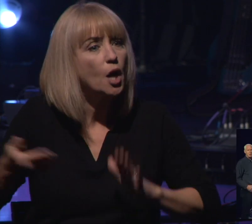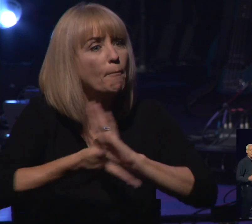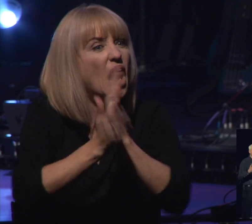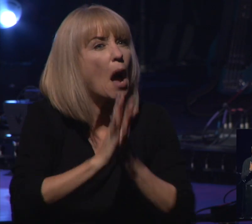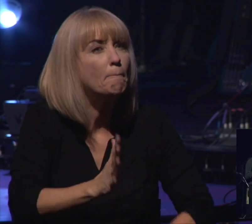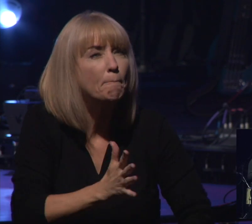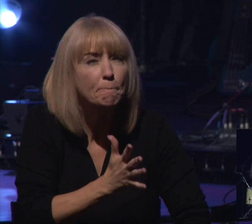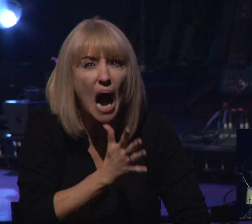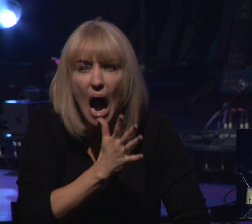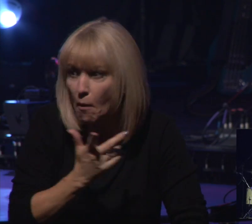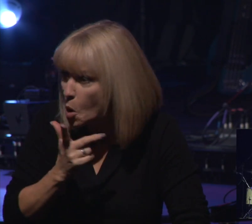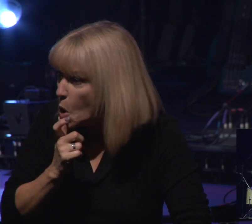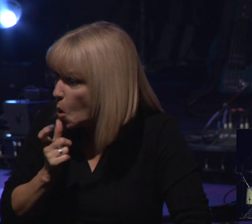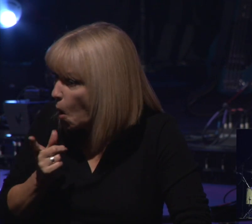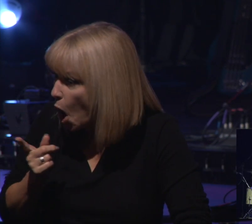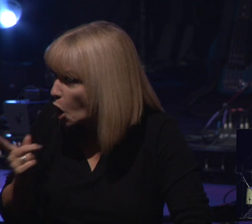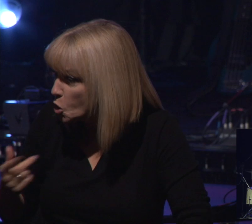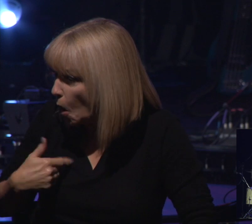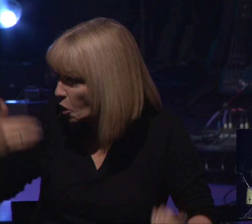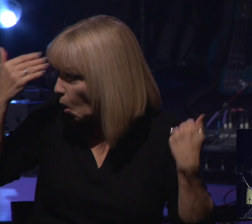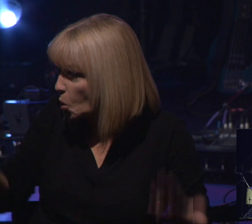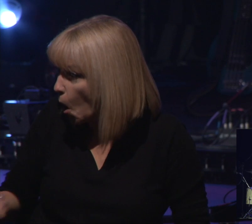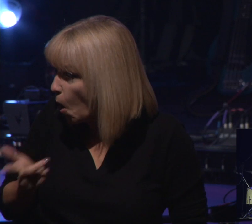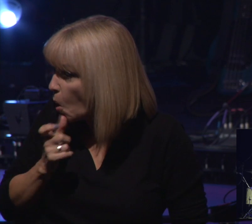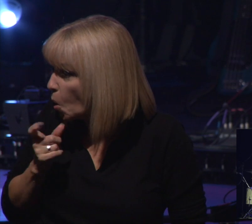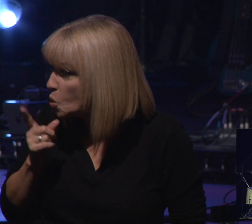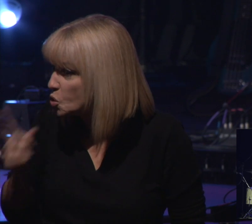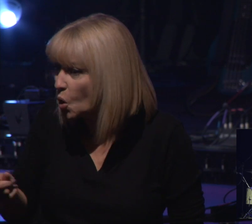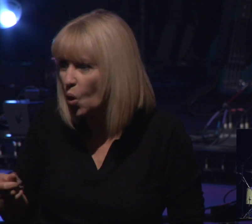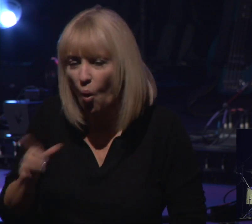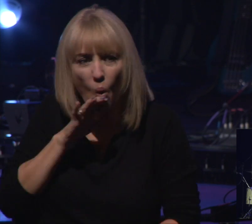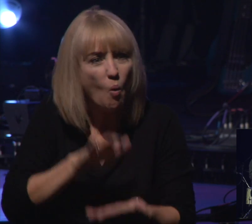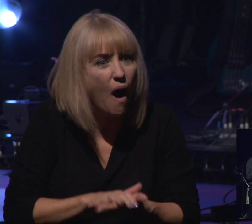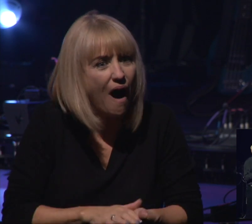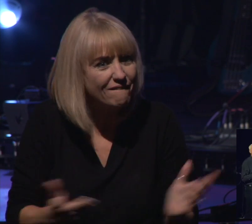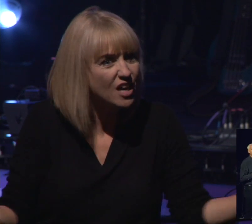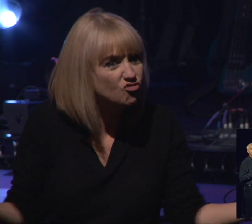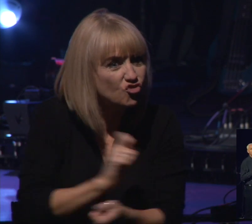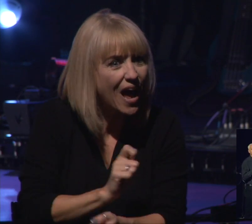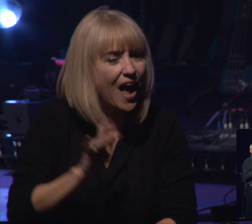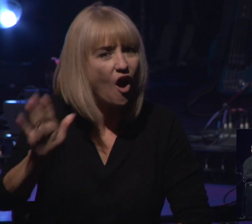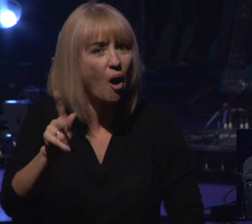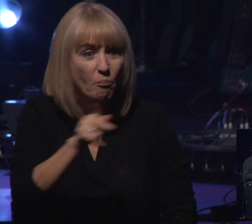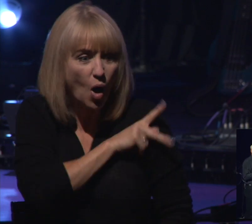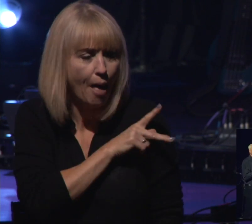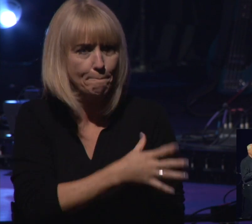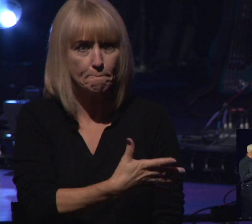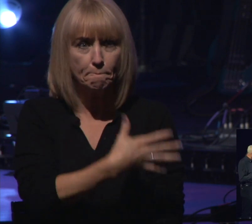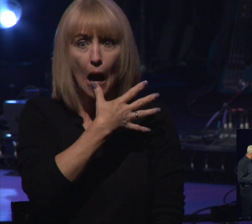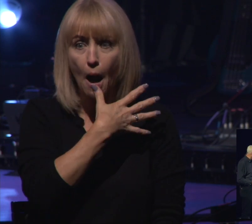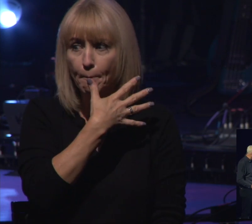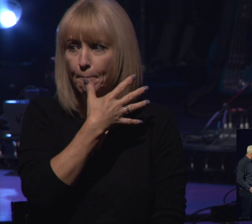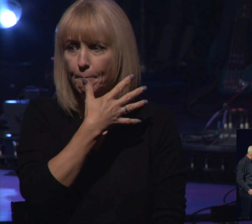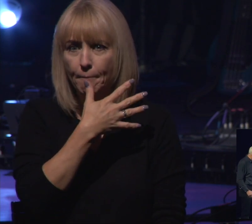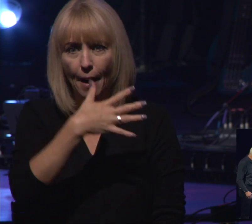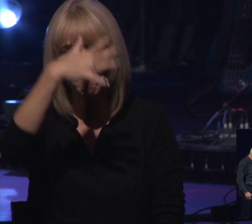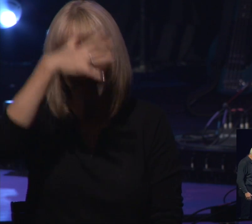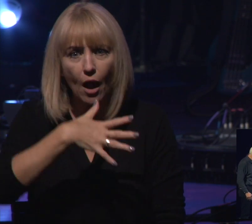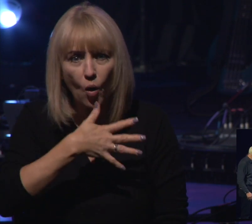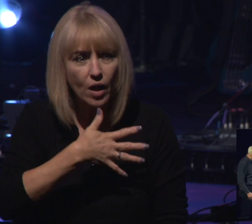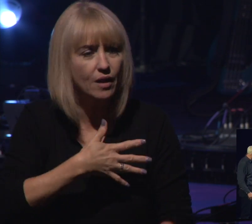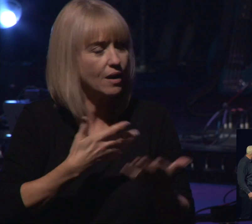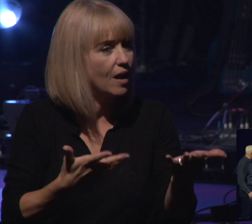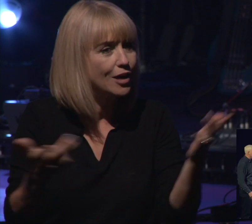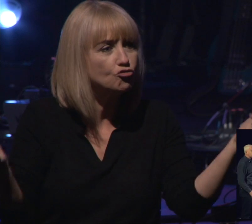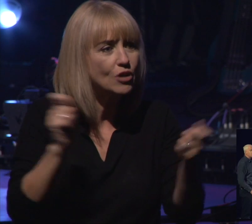she started doing all this mom stuff, and everything just changed. It's like, whoa, we had to refigure out who we were, and then you